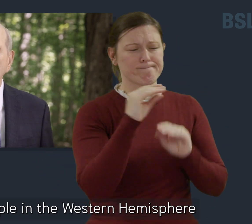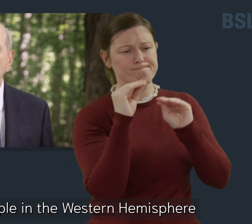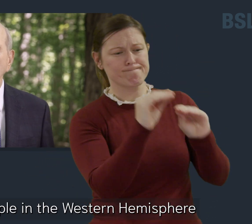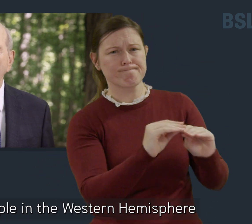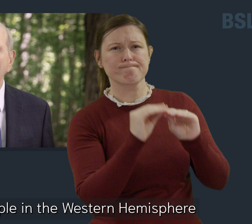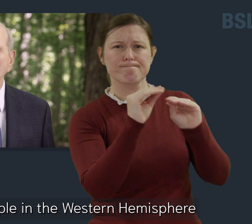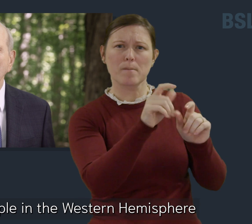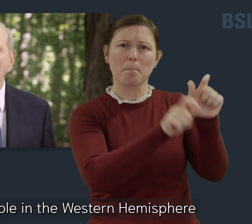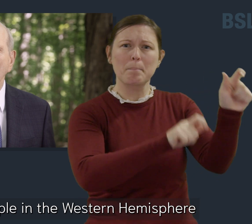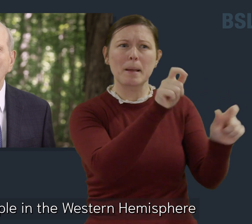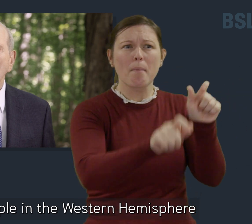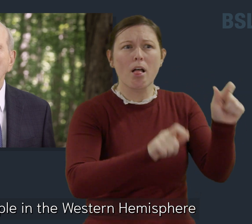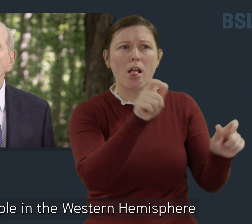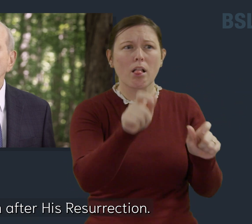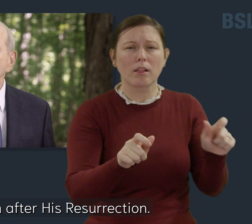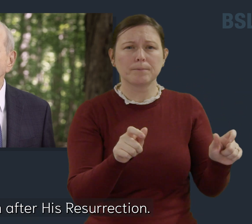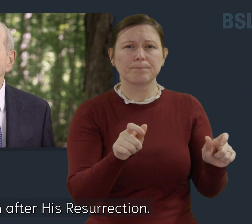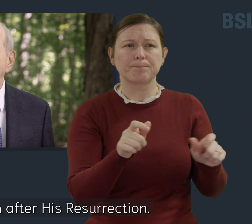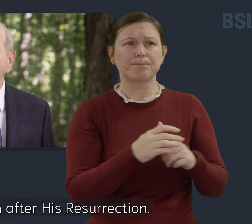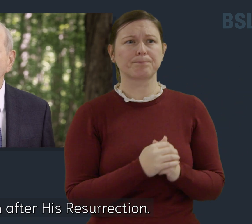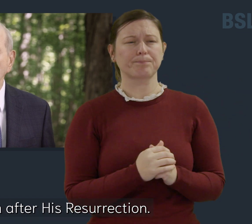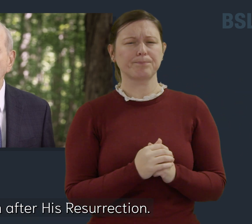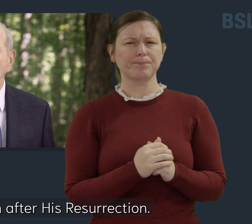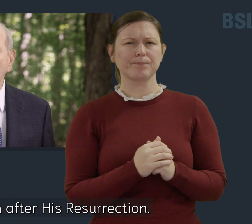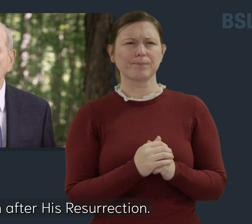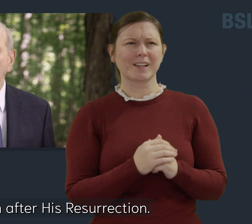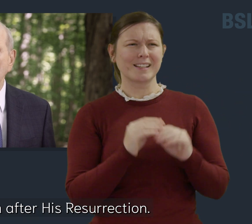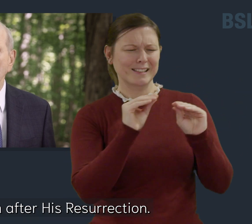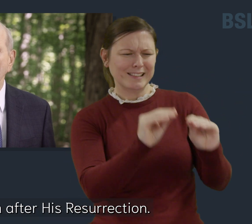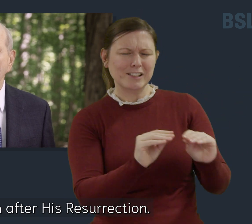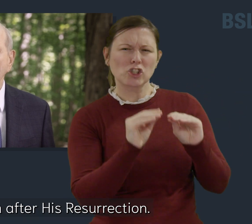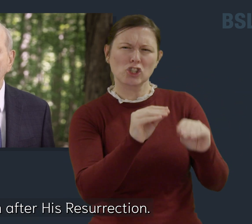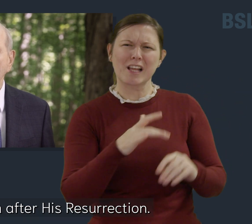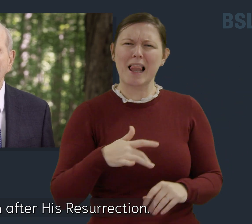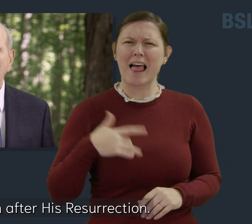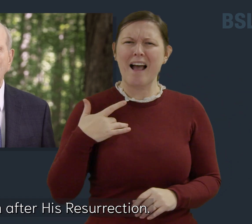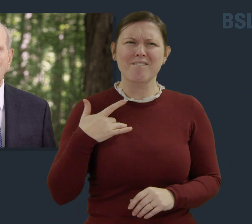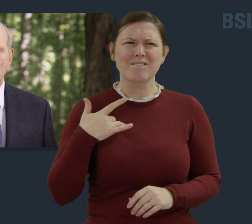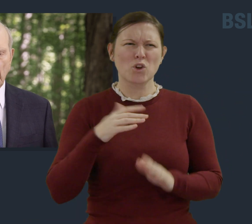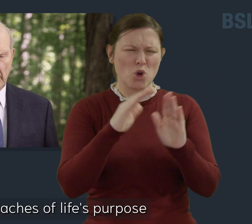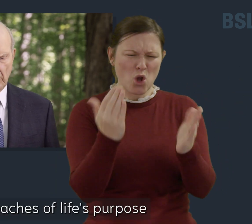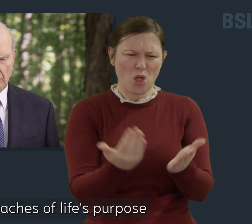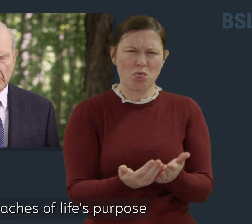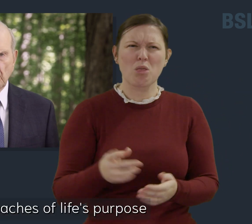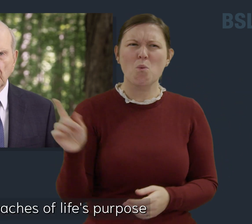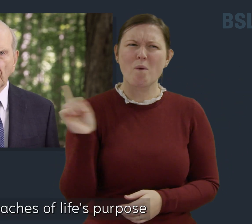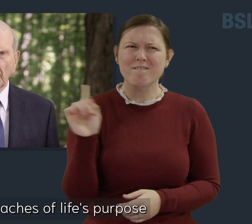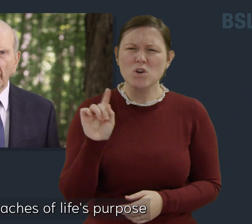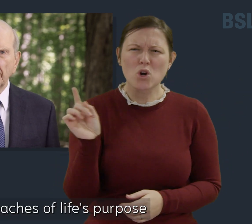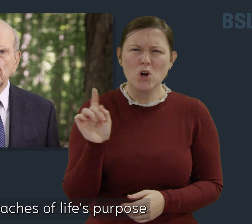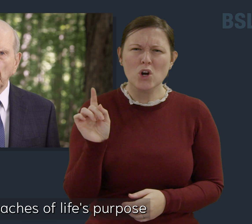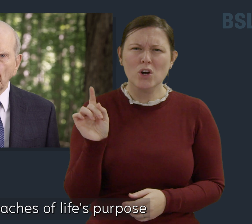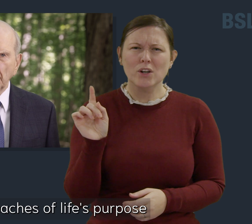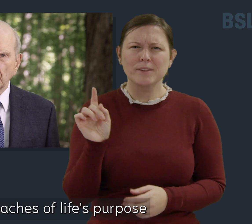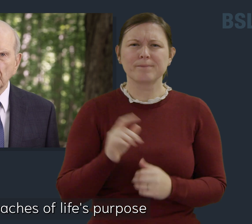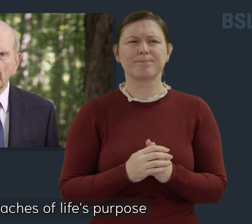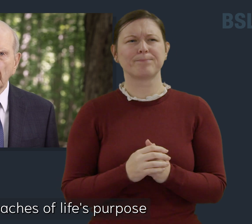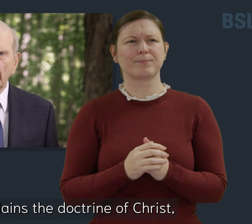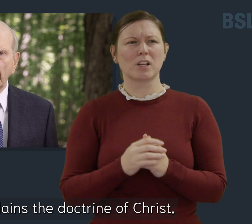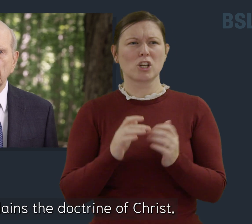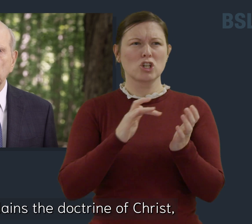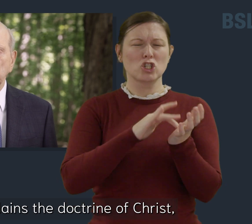the Western Hemisphere soon after his resurrection. It teaches of life's